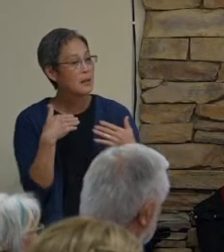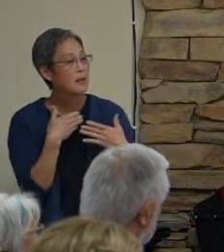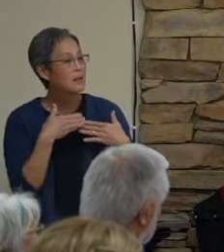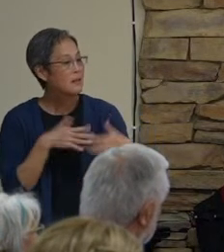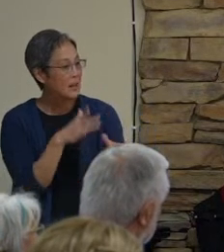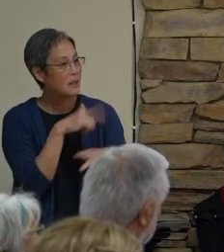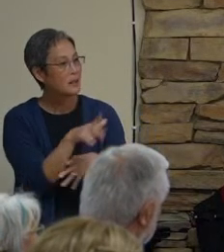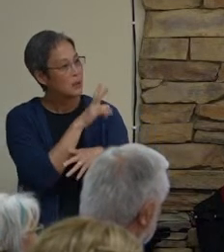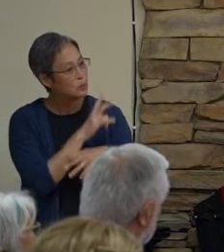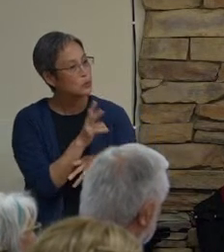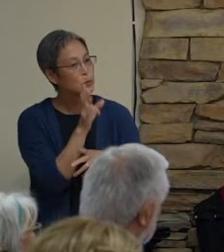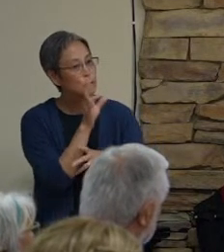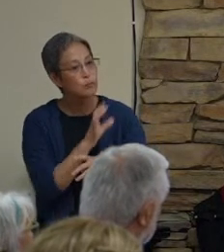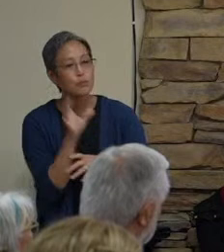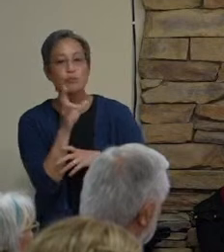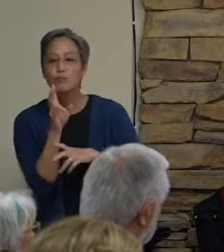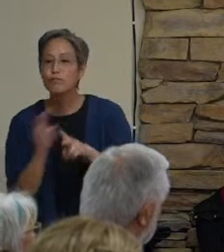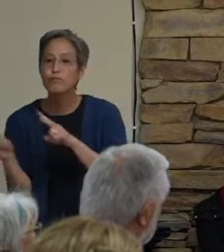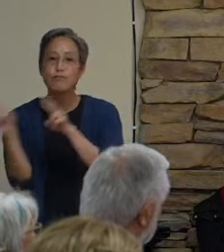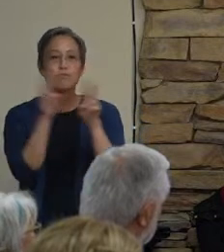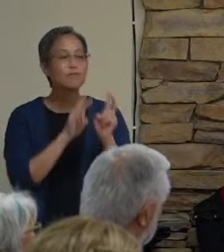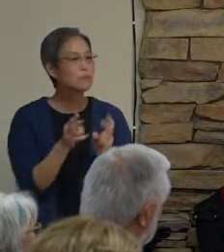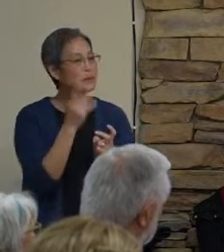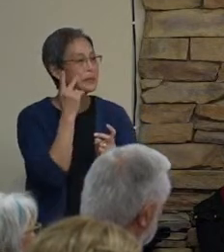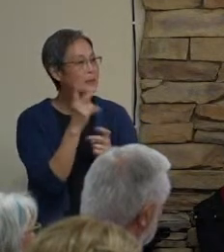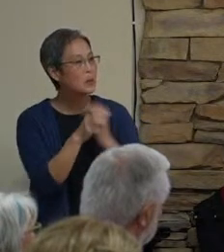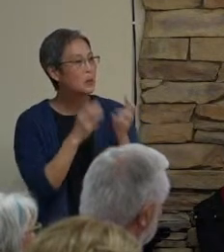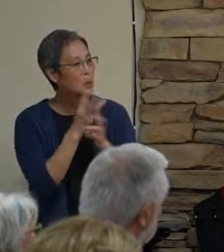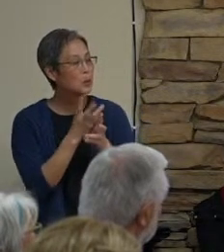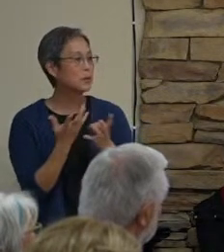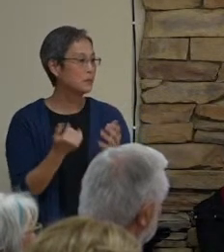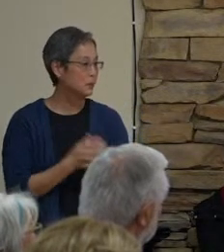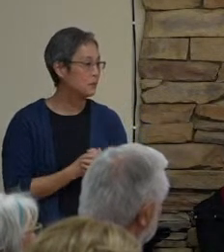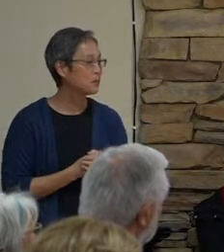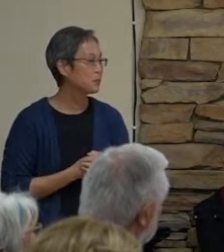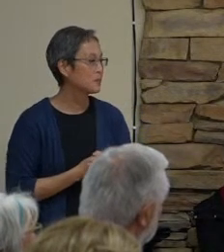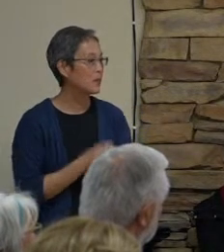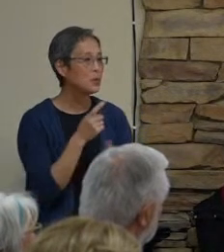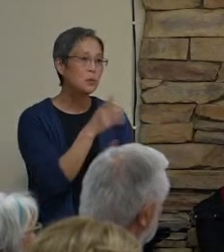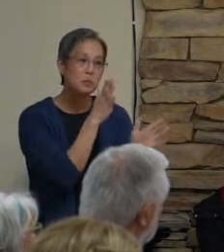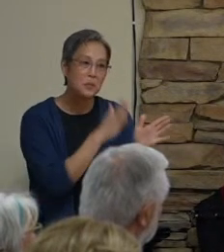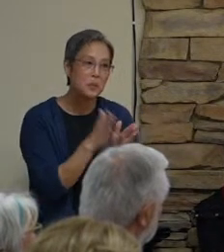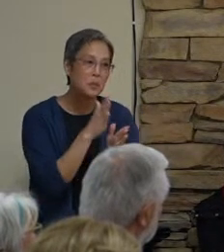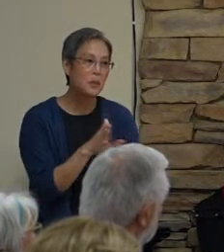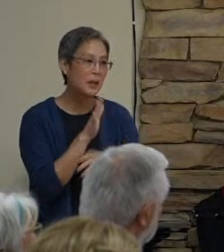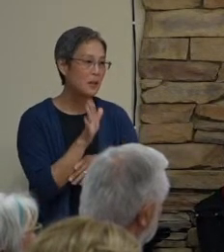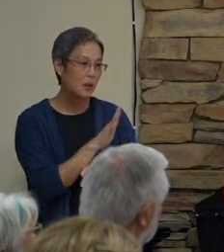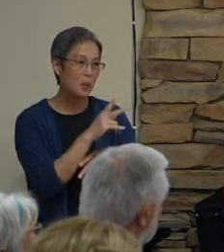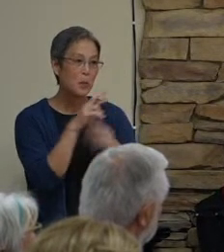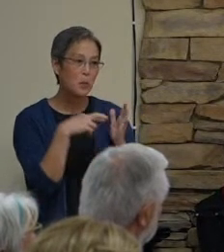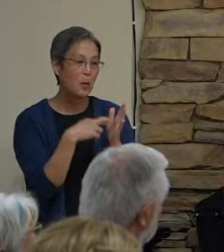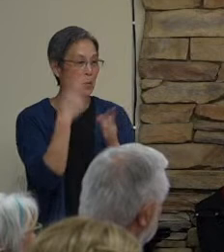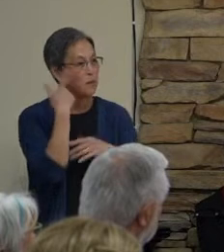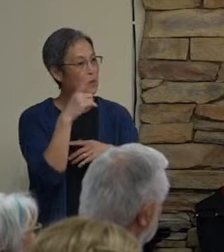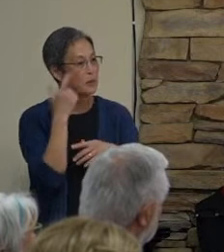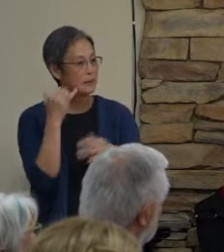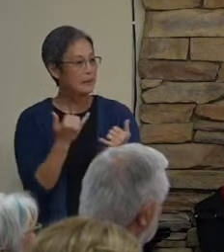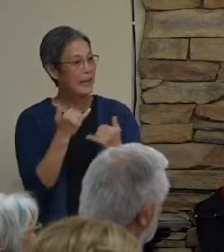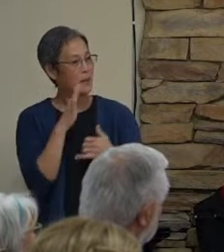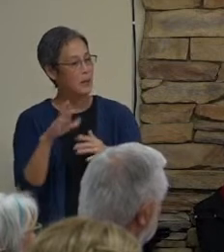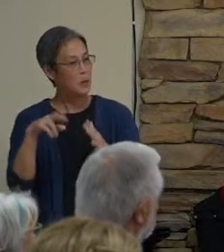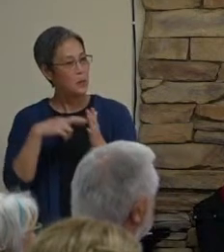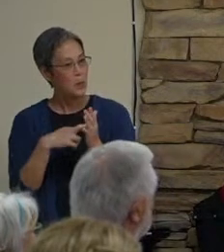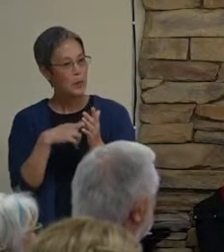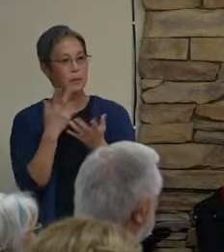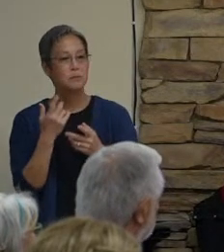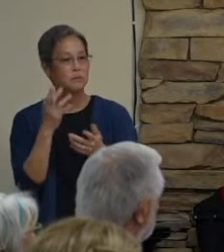to explore their world as it came. You guys prepared them for the role that they are now going to fulfill, stepping into the